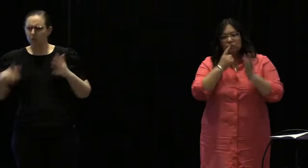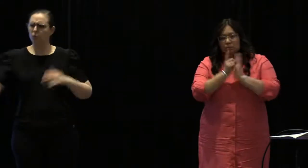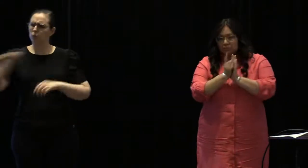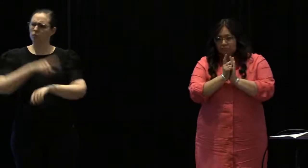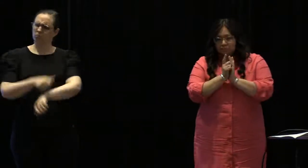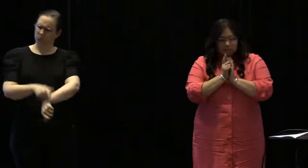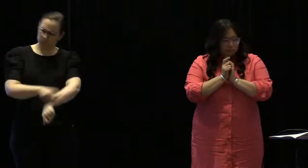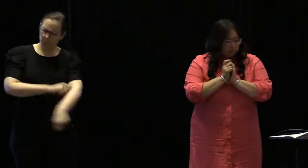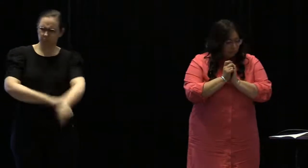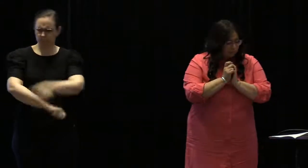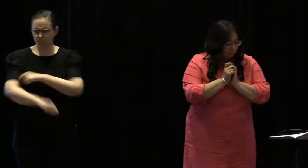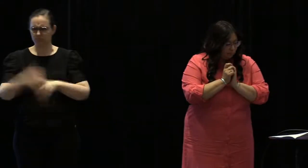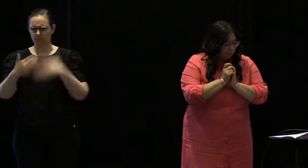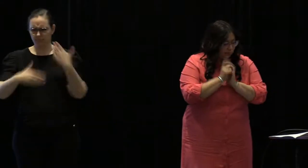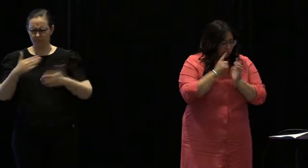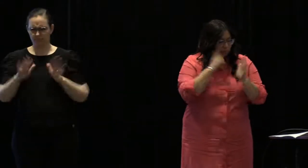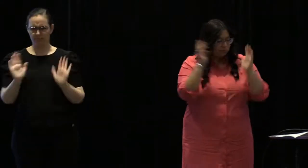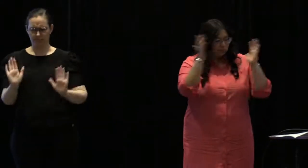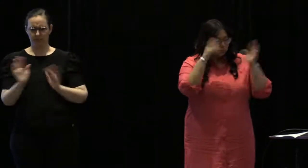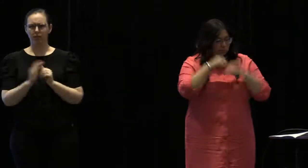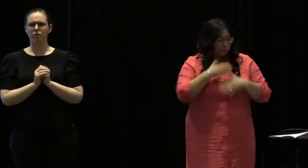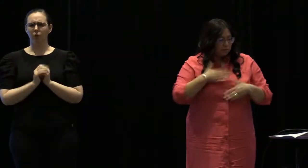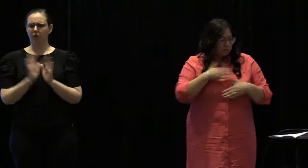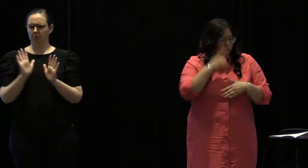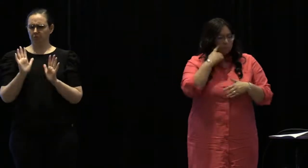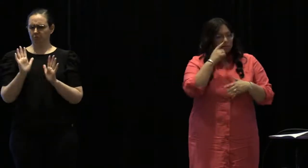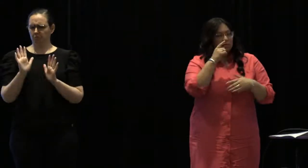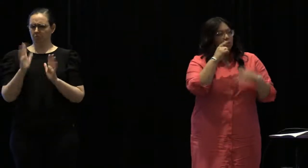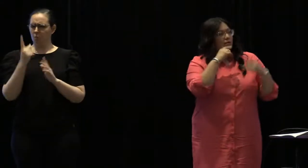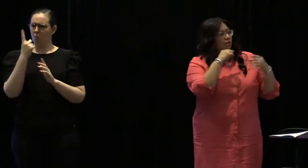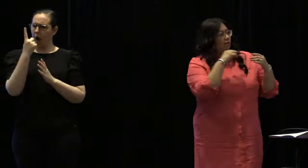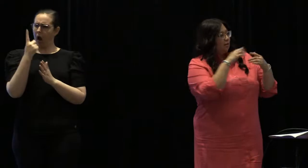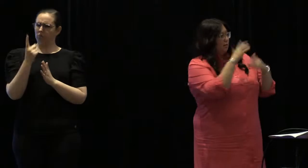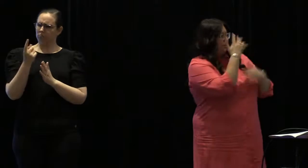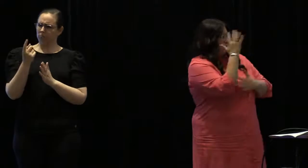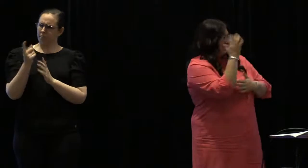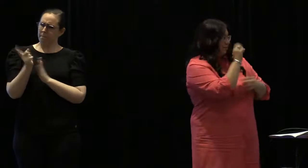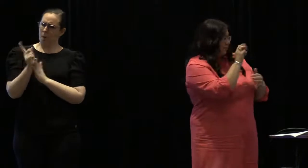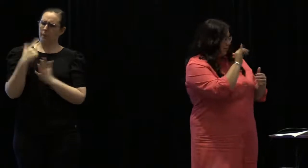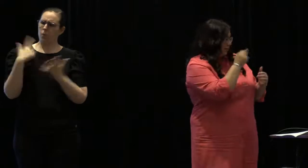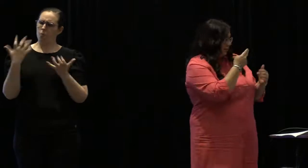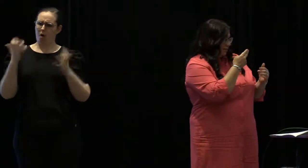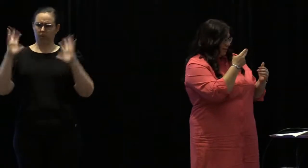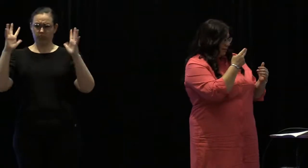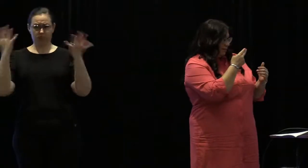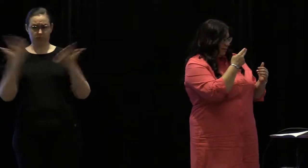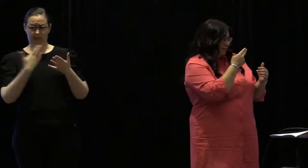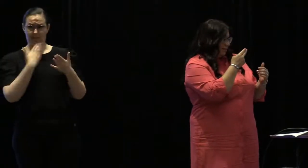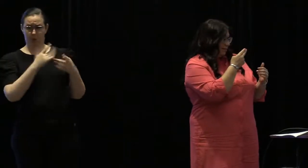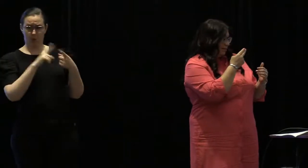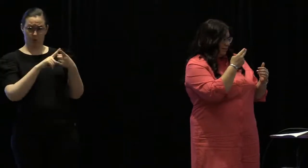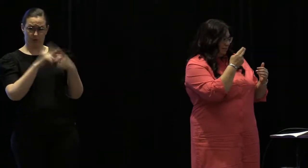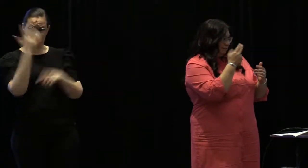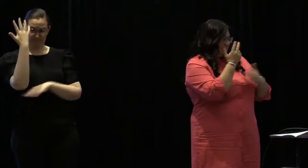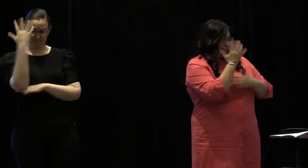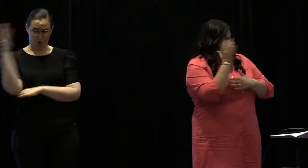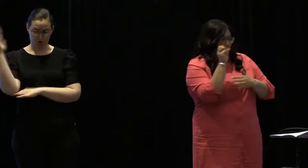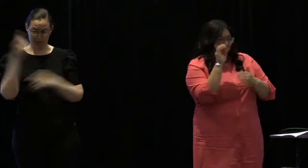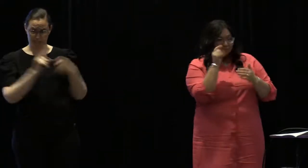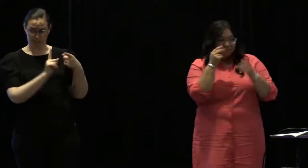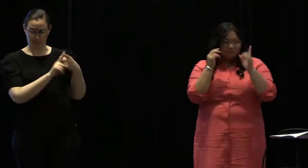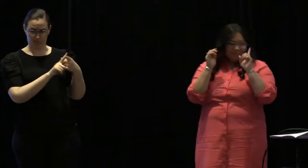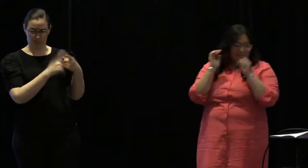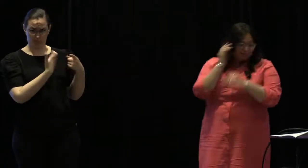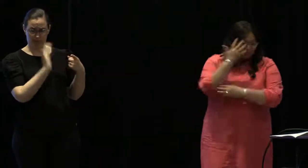work that has gone into this moment and into the act itself. So again, I want to say